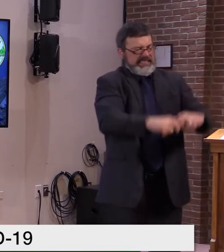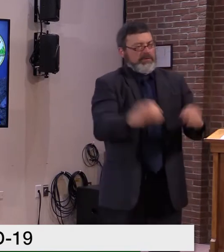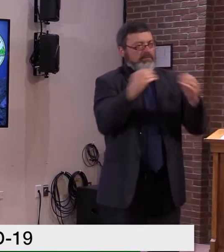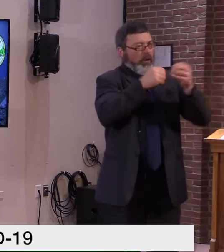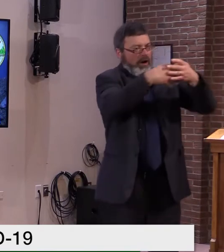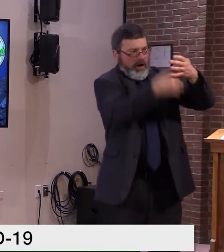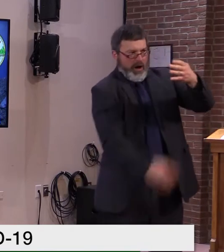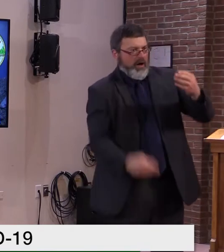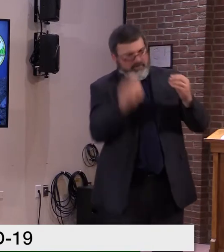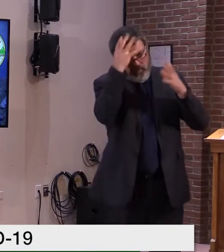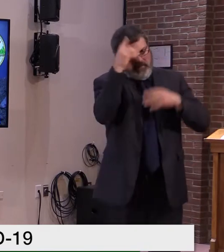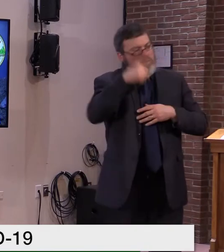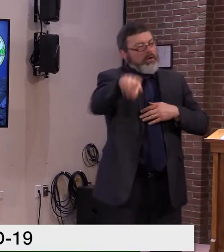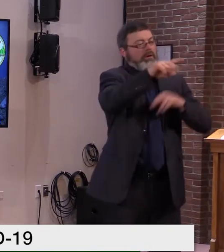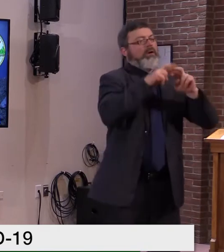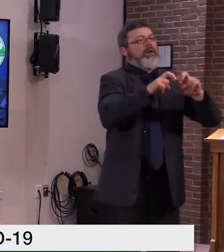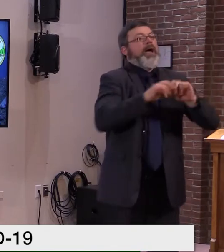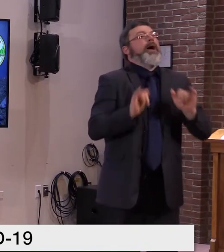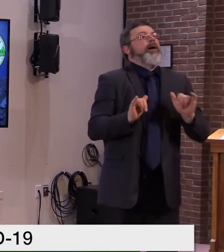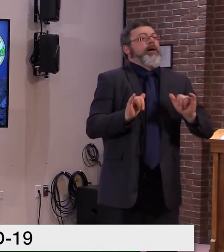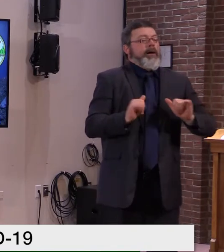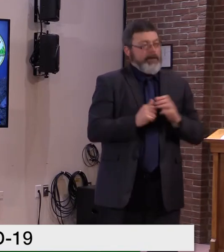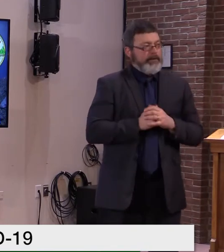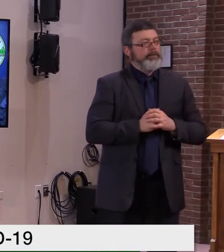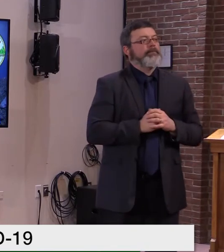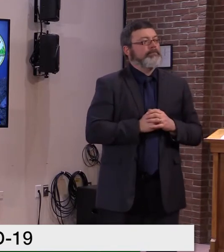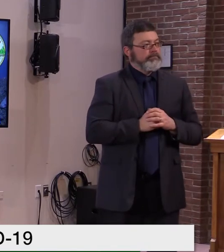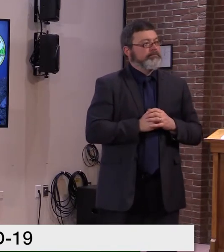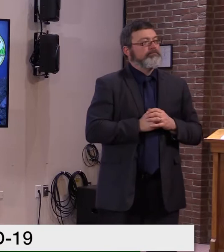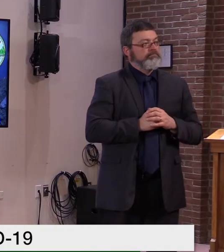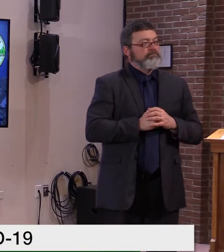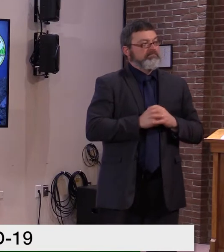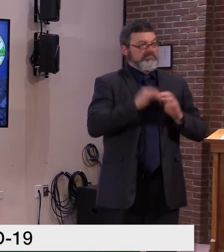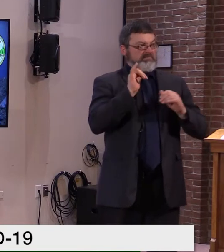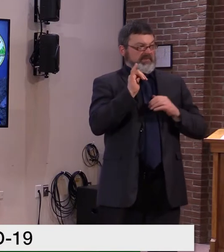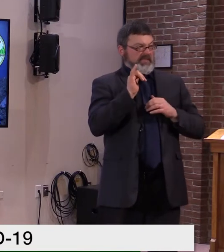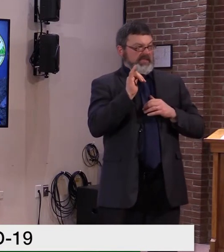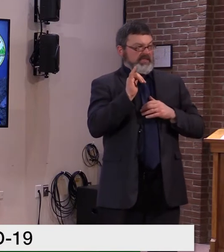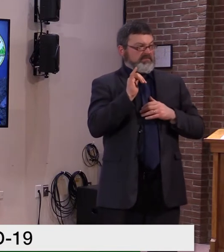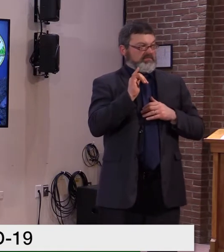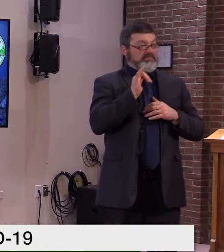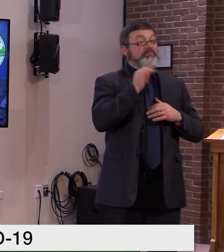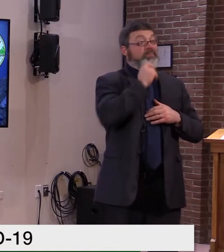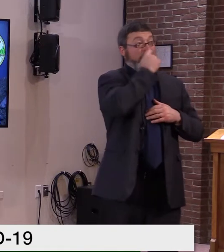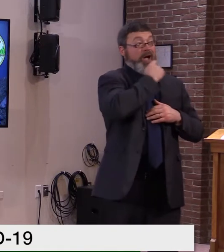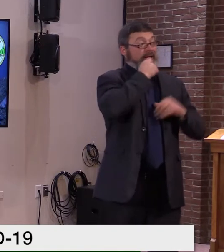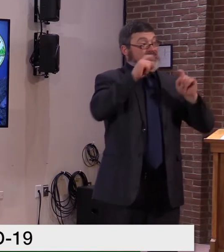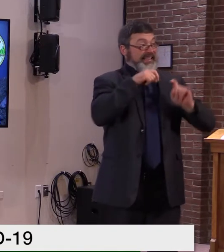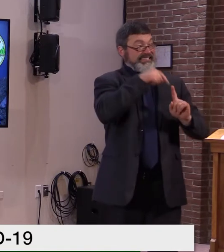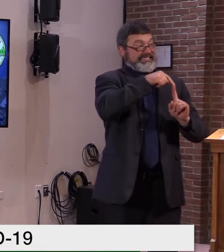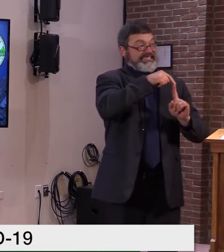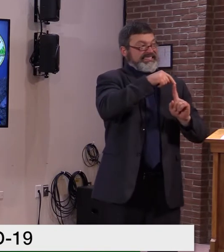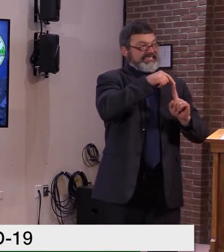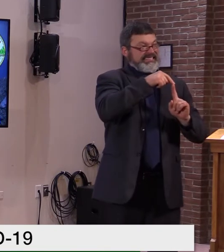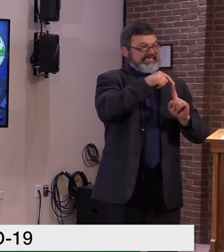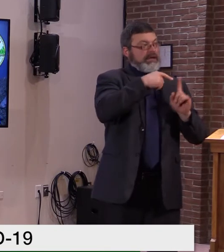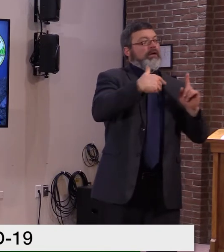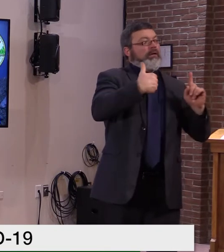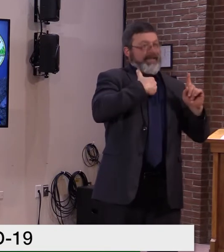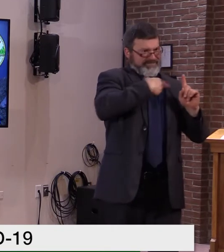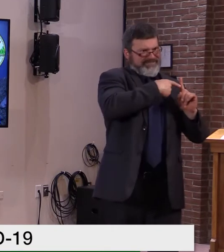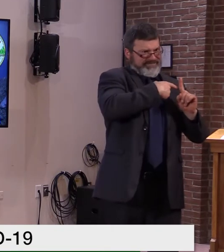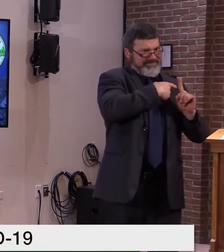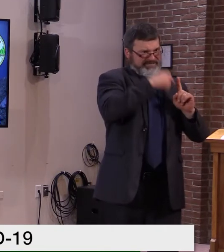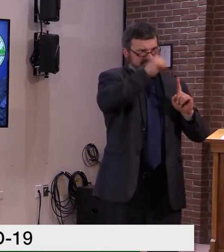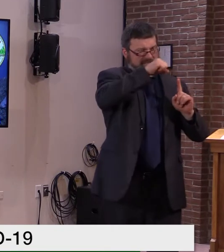for two reasons. One, for transparency, especially as the use of antigen tests become more widely used,